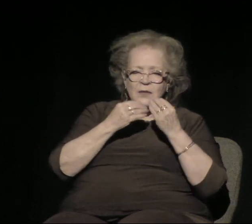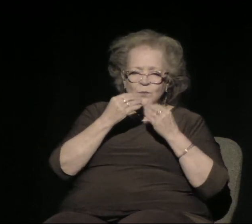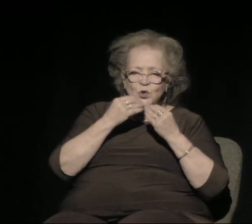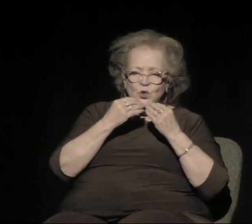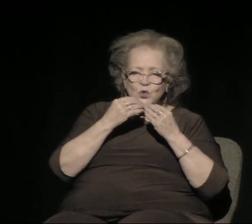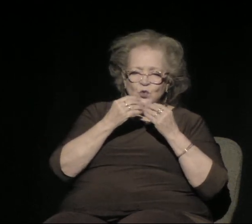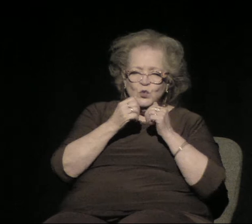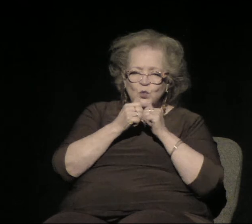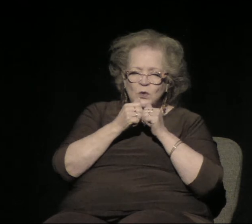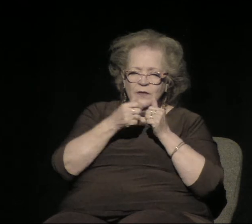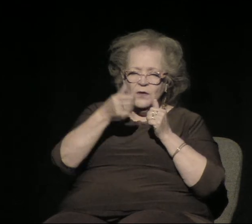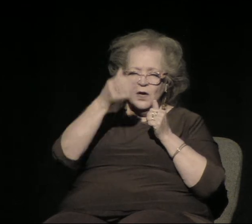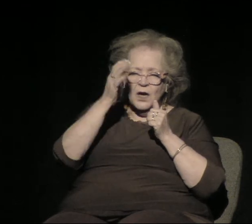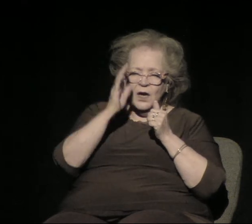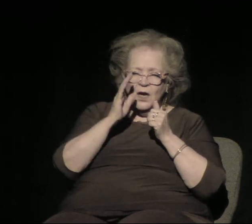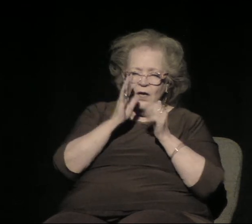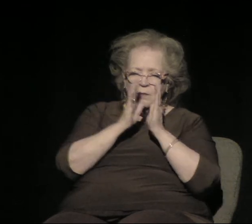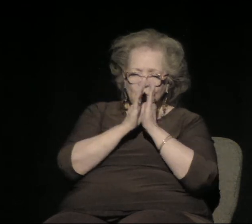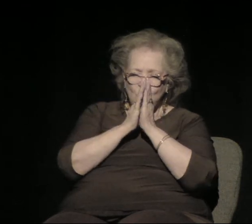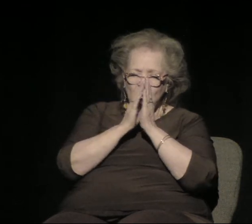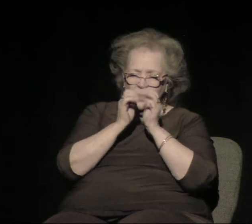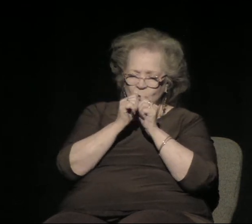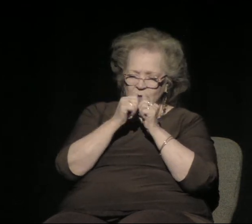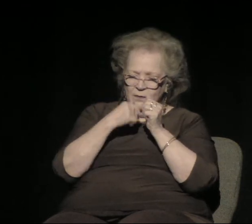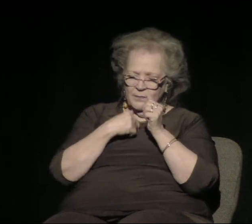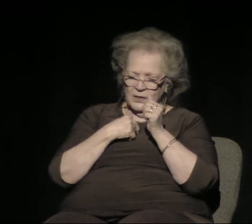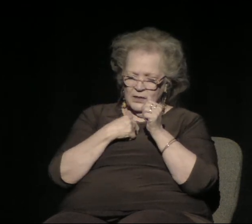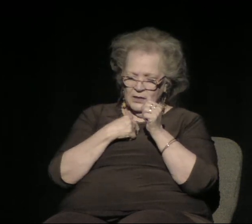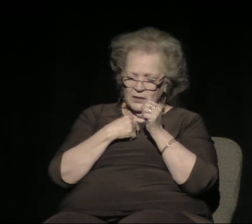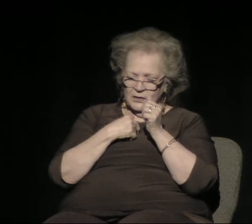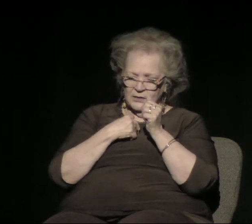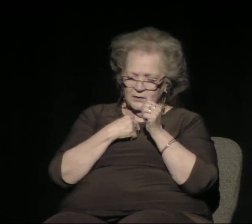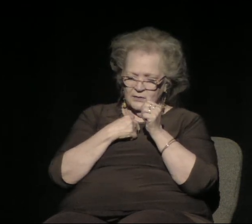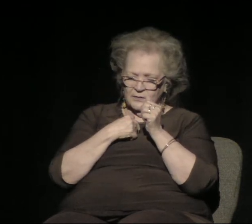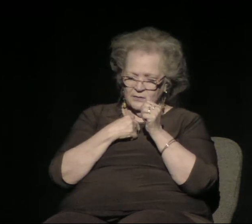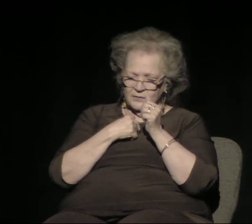let's commune with God. Would you pray with me?